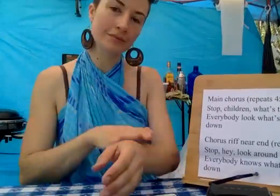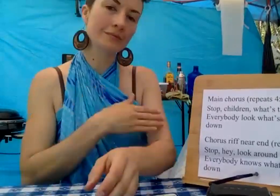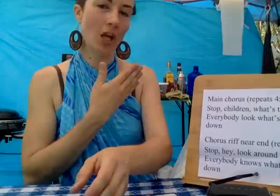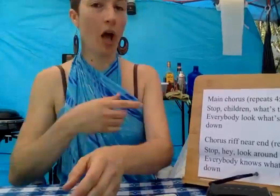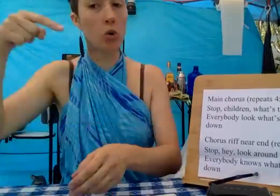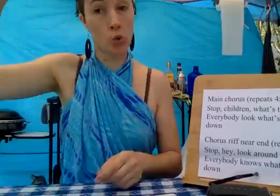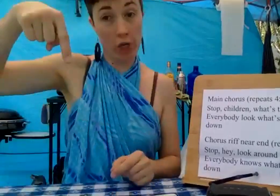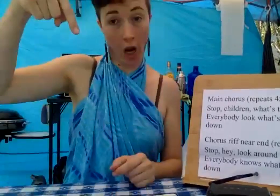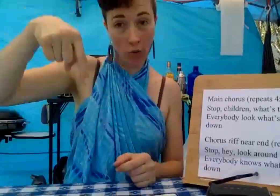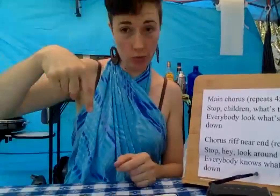down.